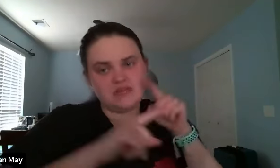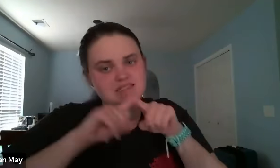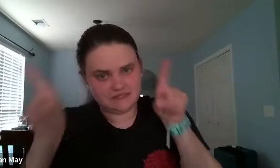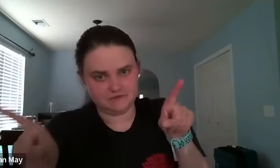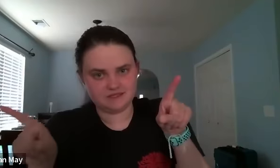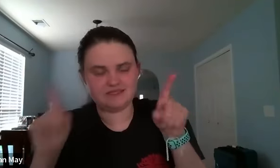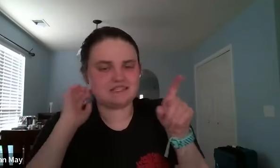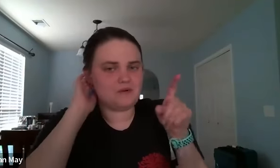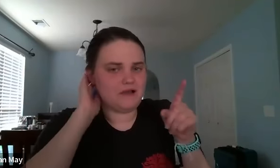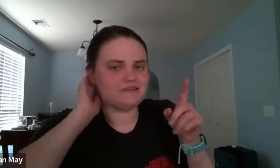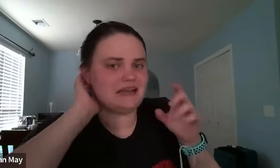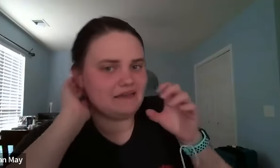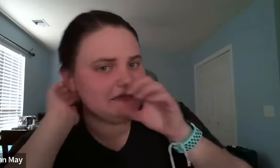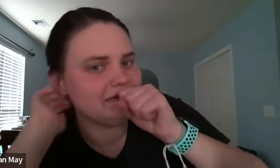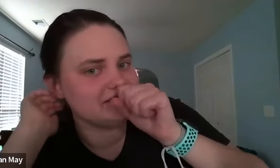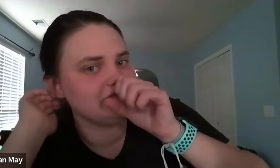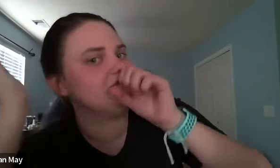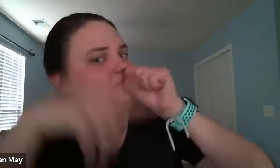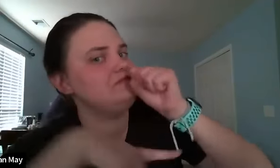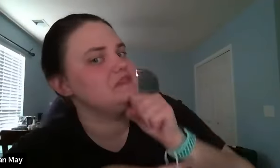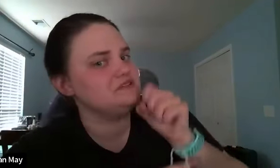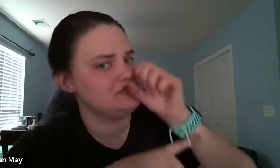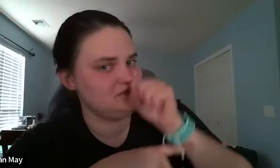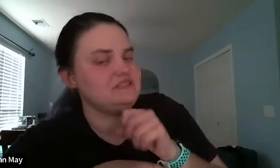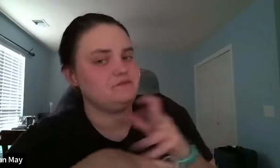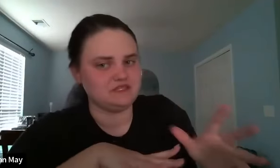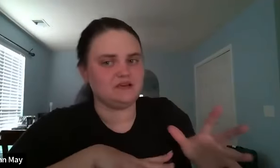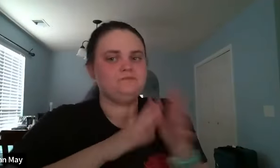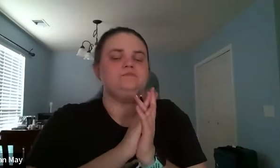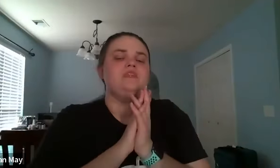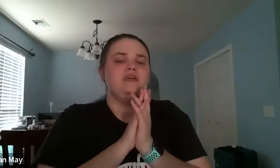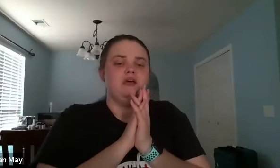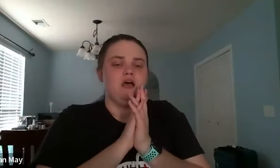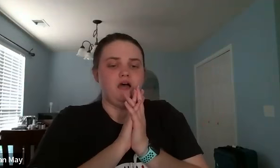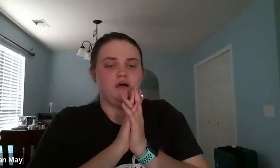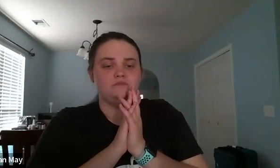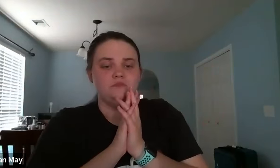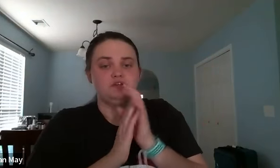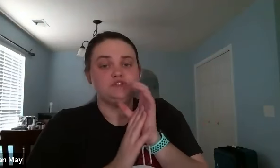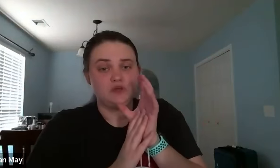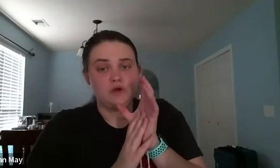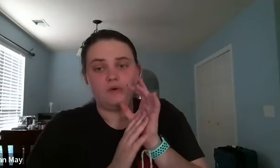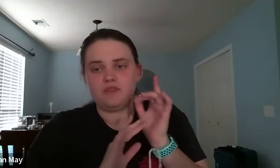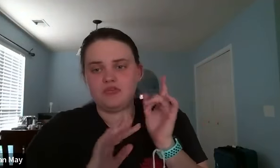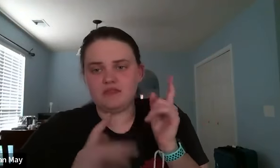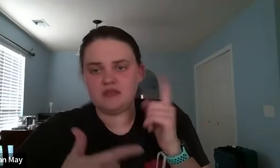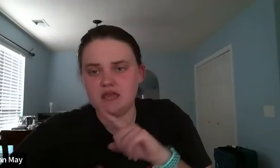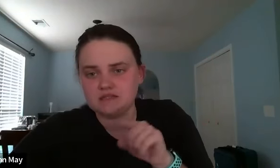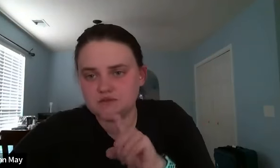the difference. That's kind of why I was like, I leaned in, I was like, there's a difference there. So then the next